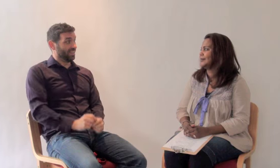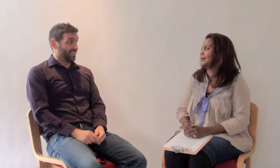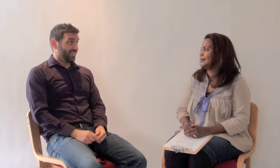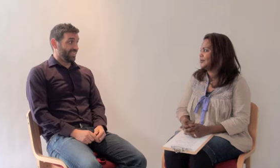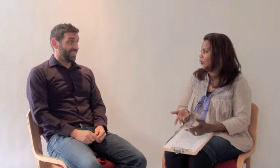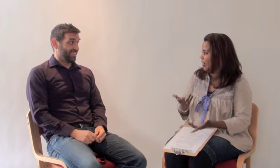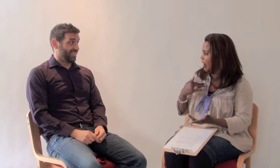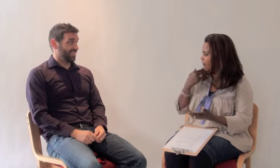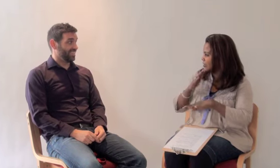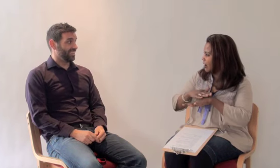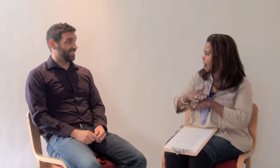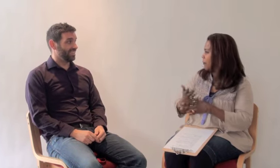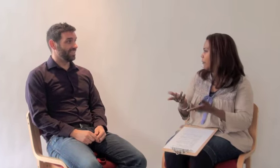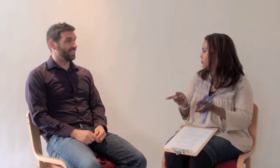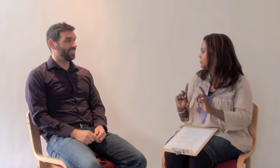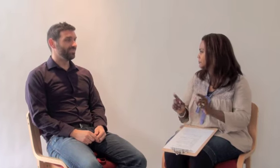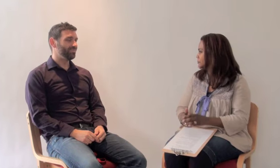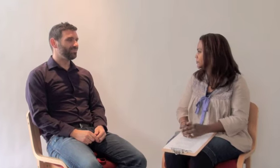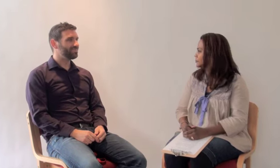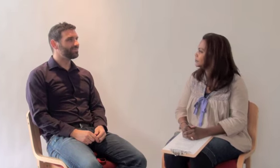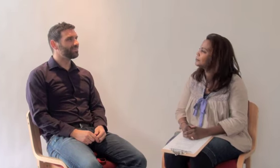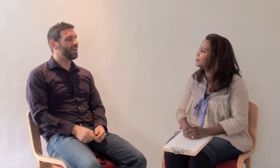year. Yeah. And did you feel that was enough time?